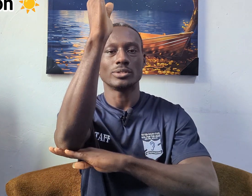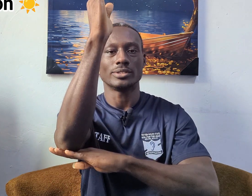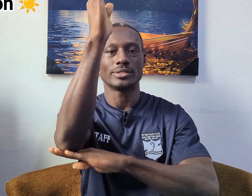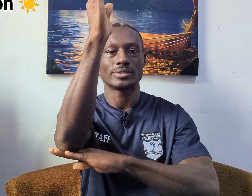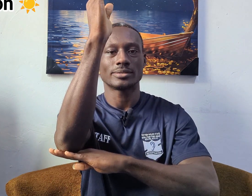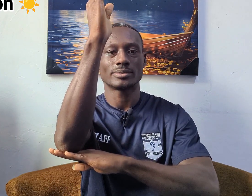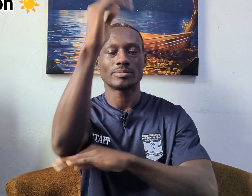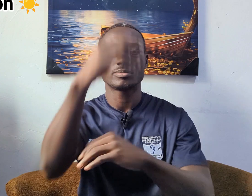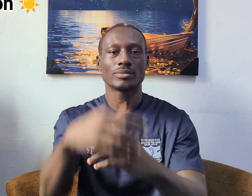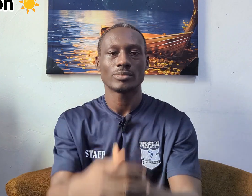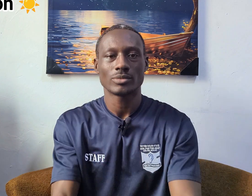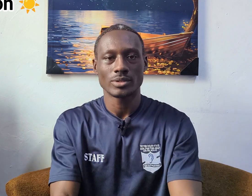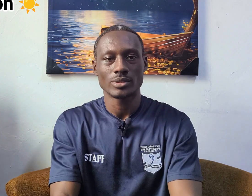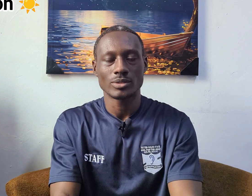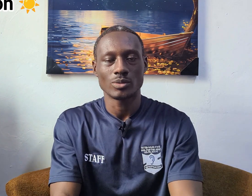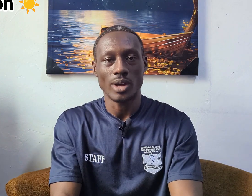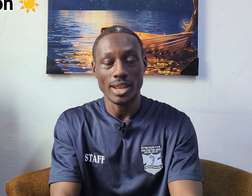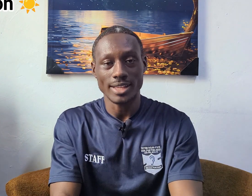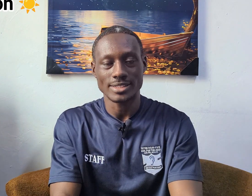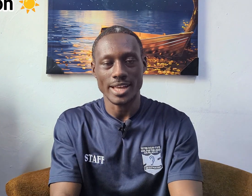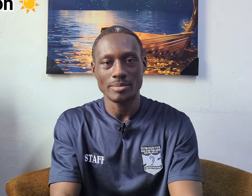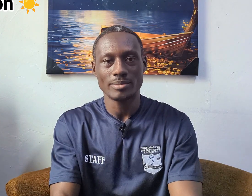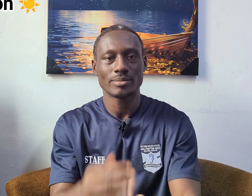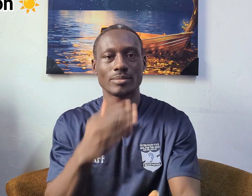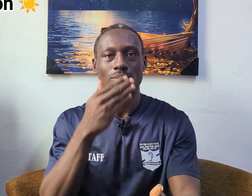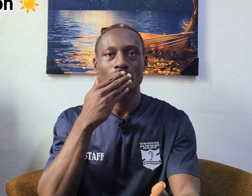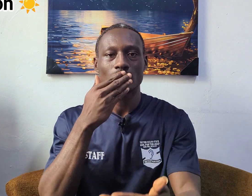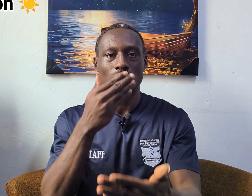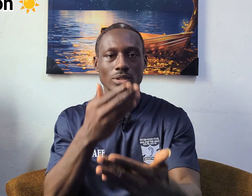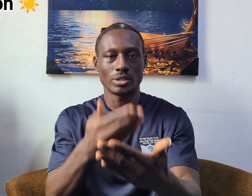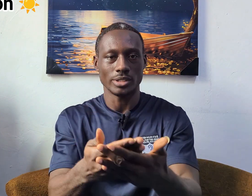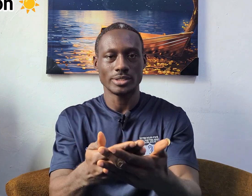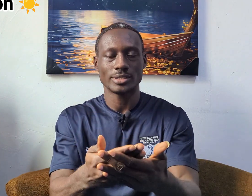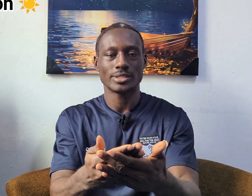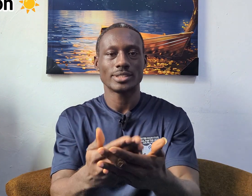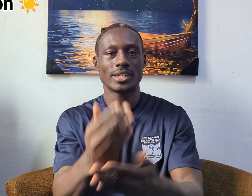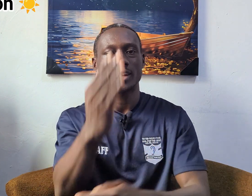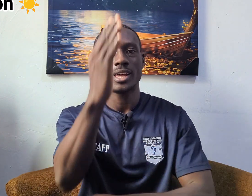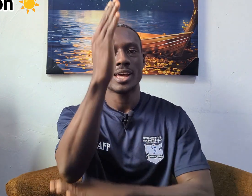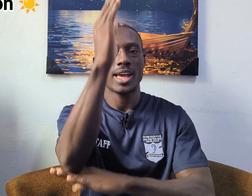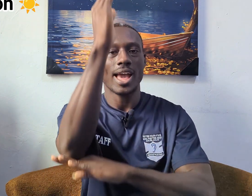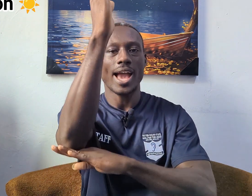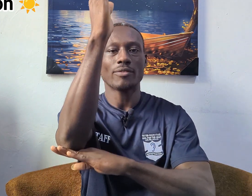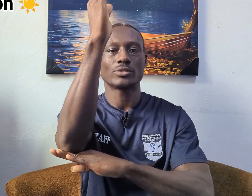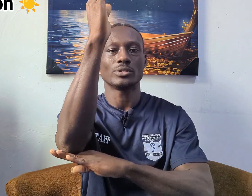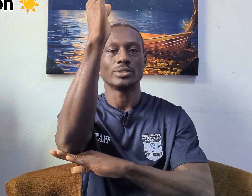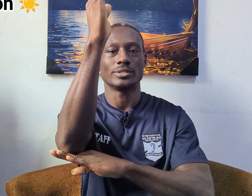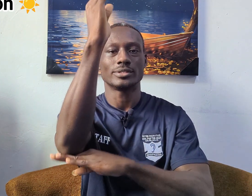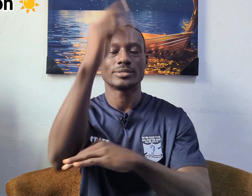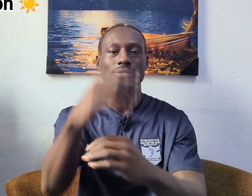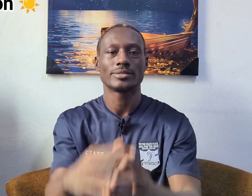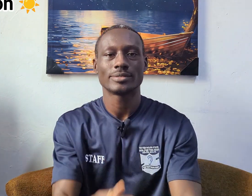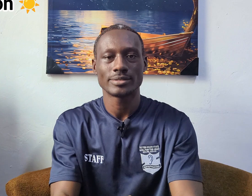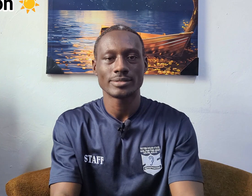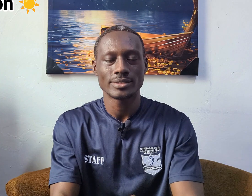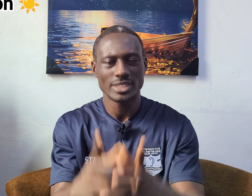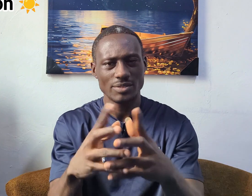afternoon. One last time. Good afternoon. Give it a